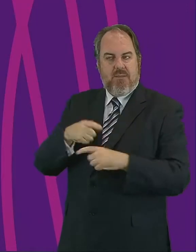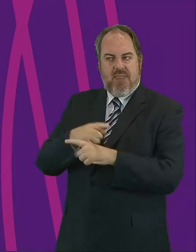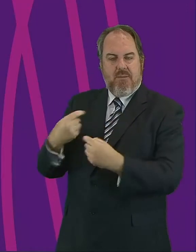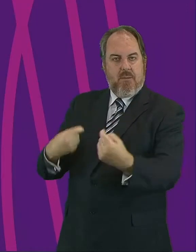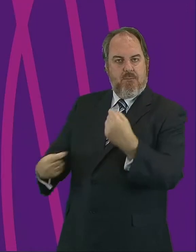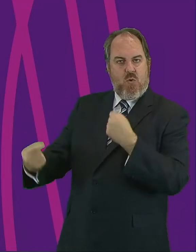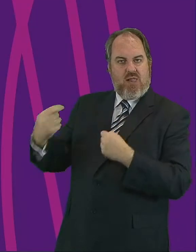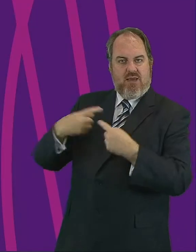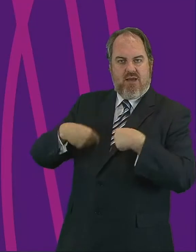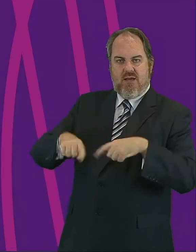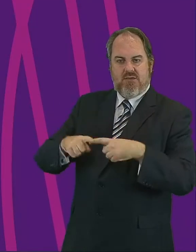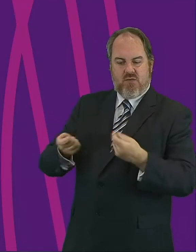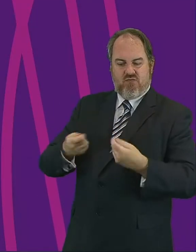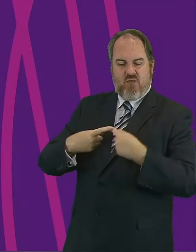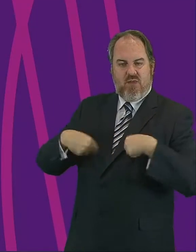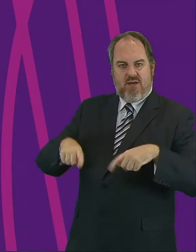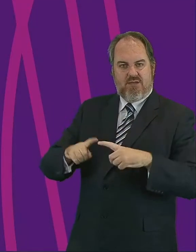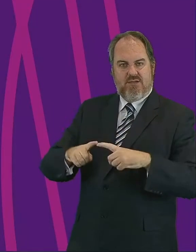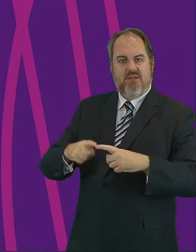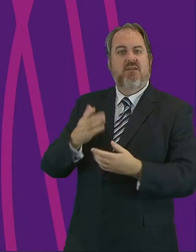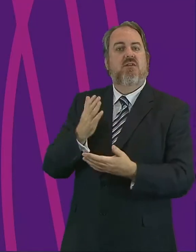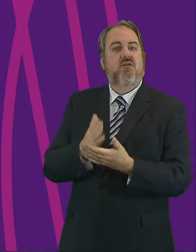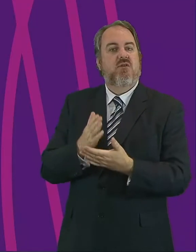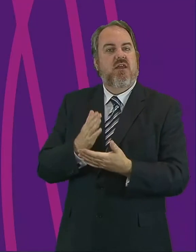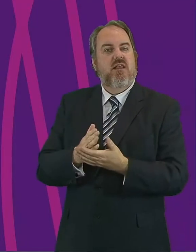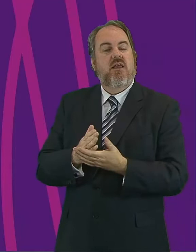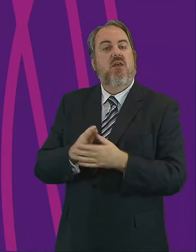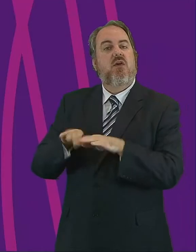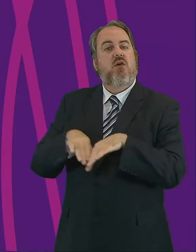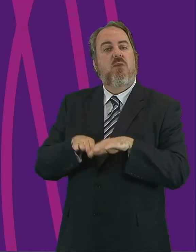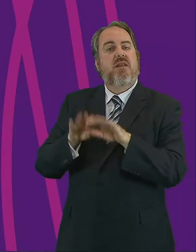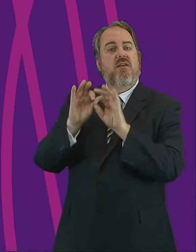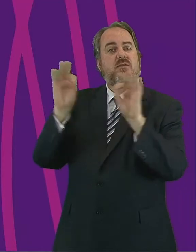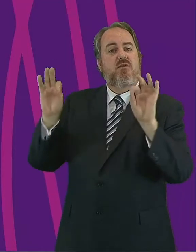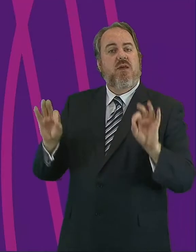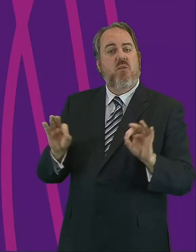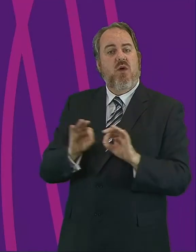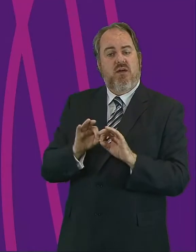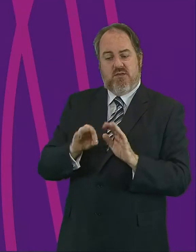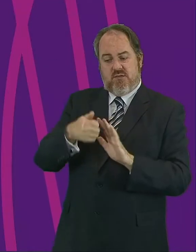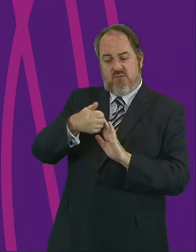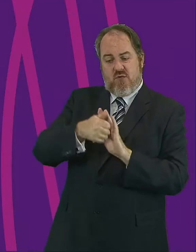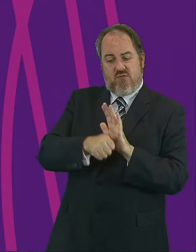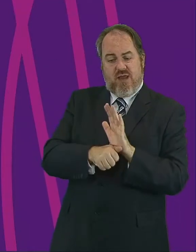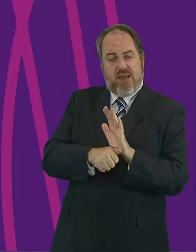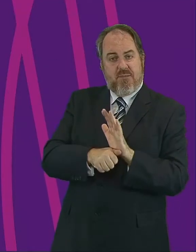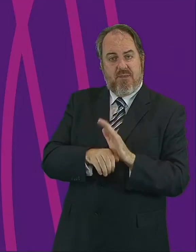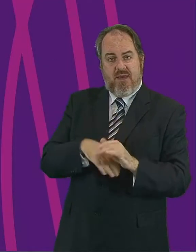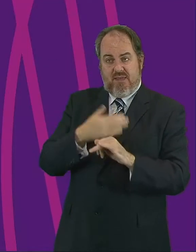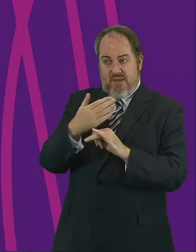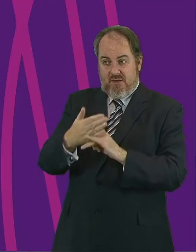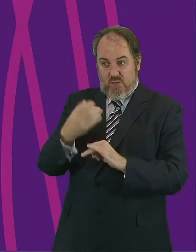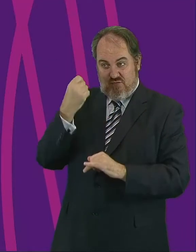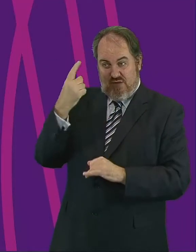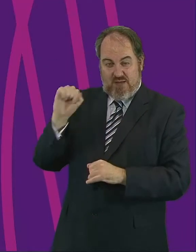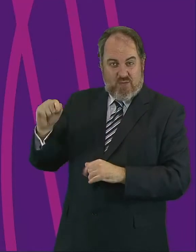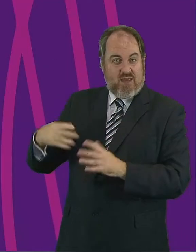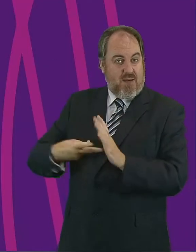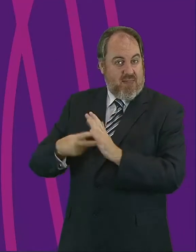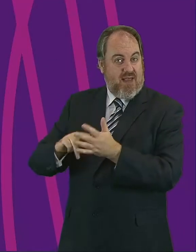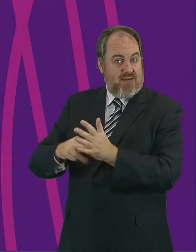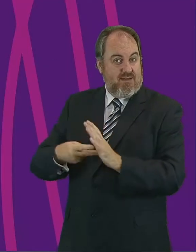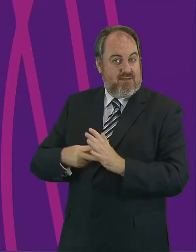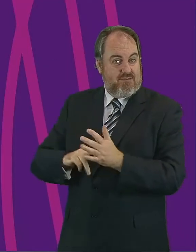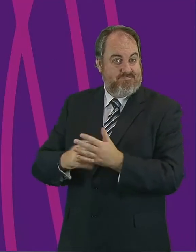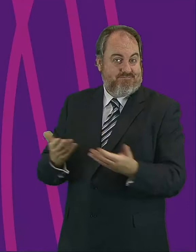ill-conceived proposals, including taking the Voluntary Common Frameworks programme to its anticipated conclusion. And finally, Presiding Officer, none